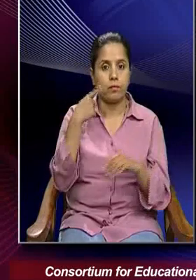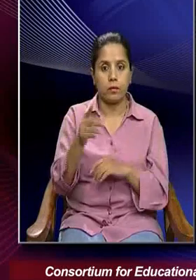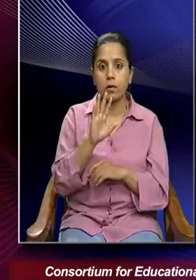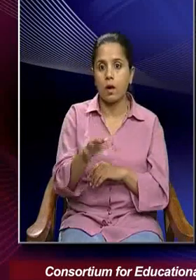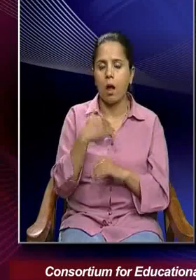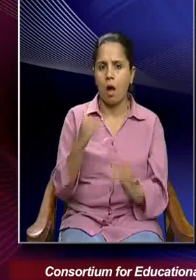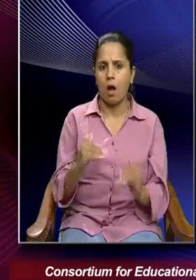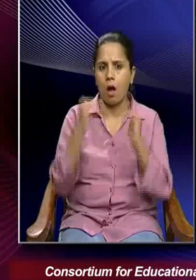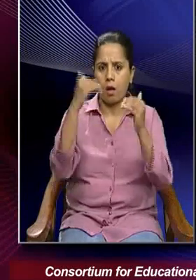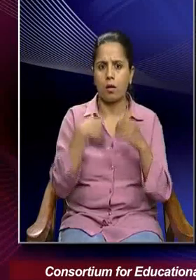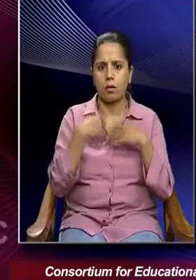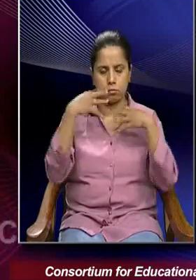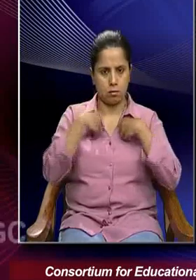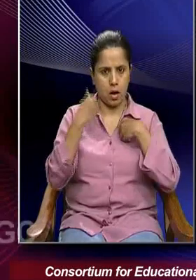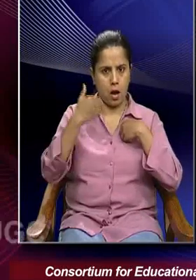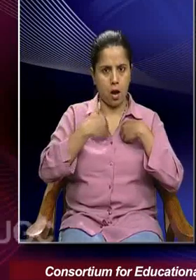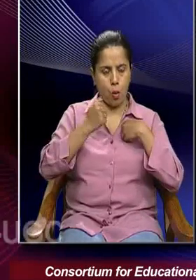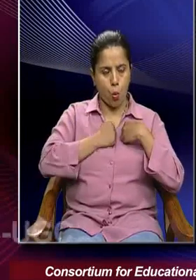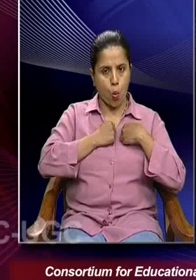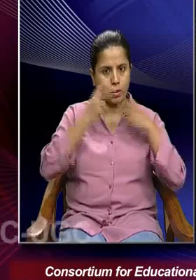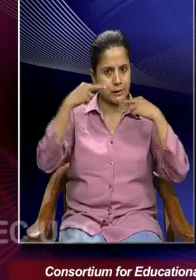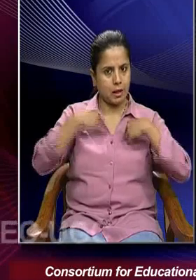sense of inner awareness.